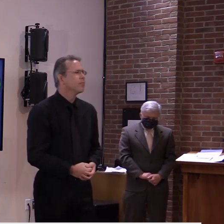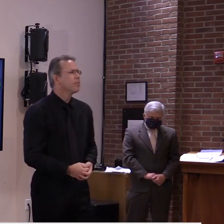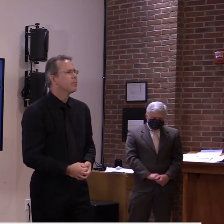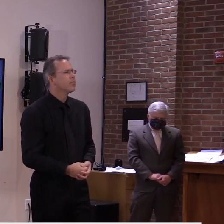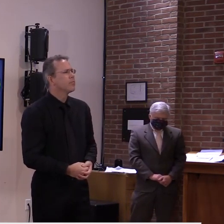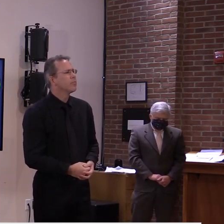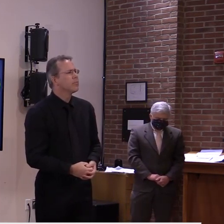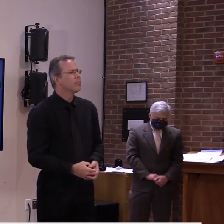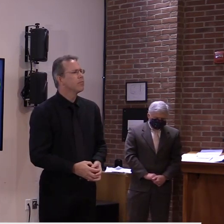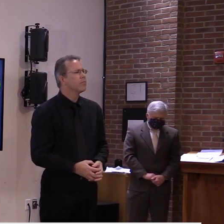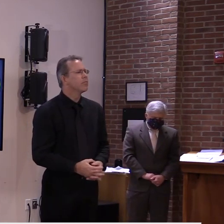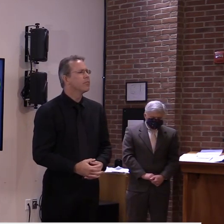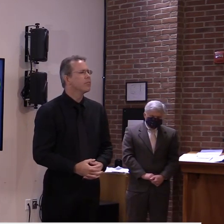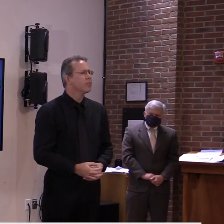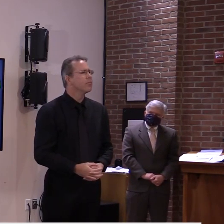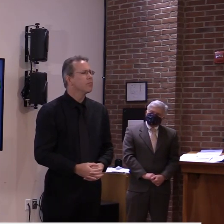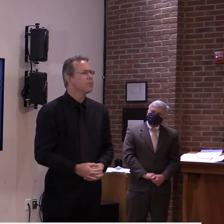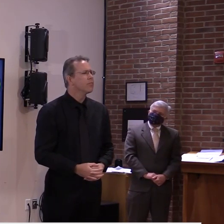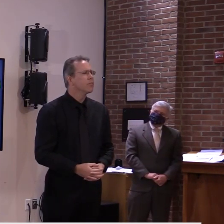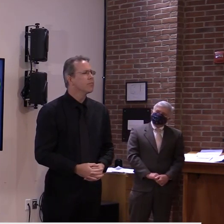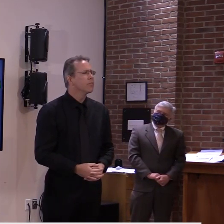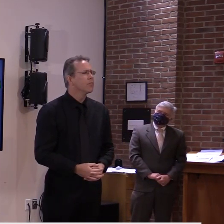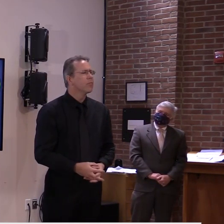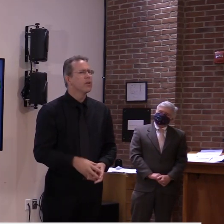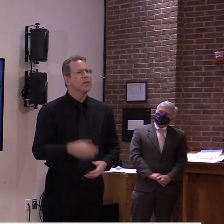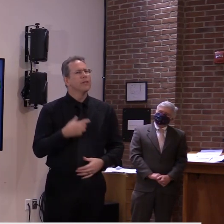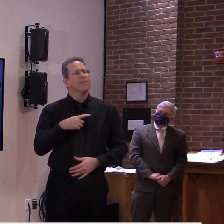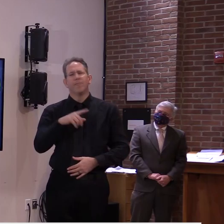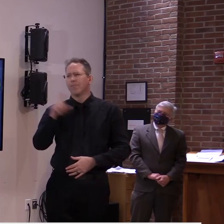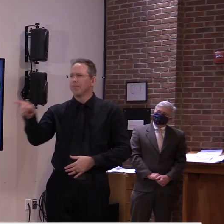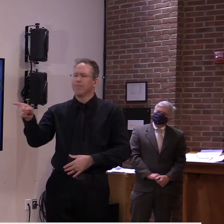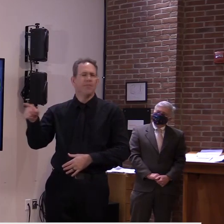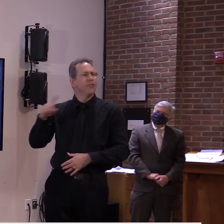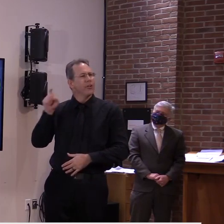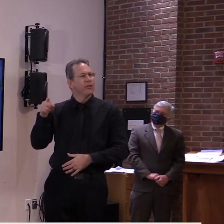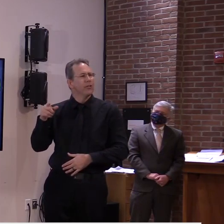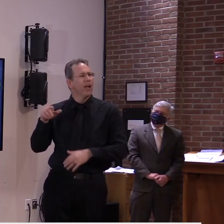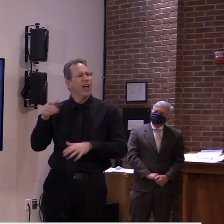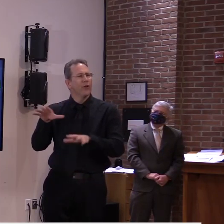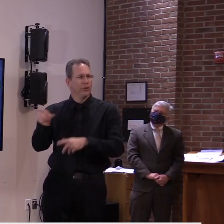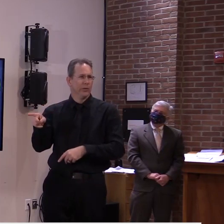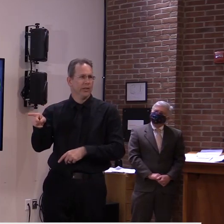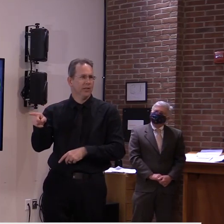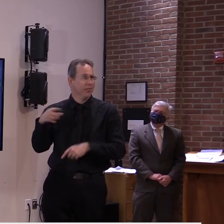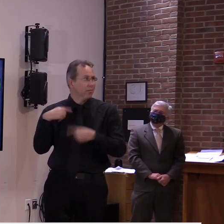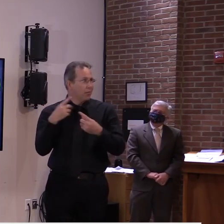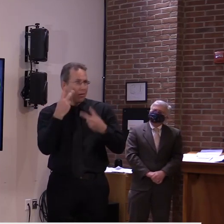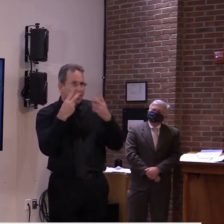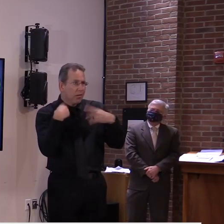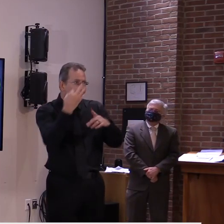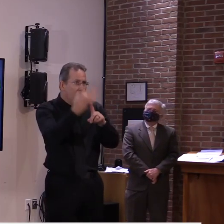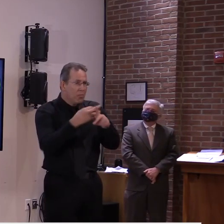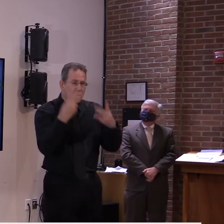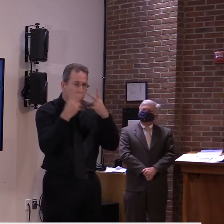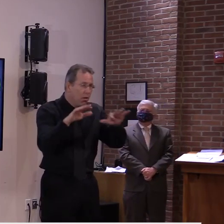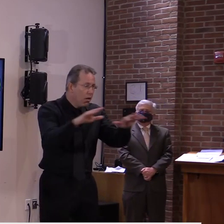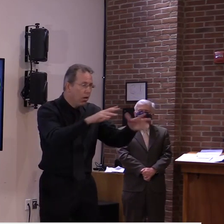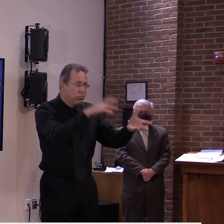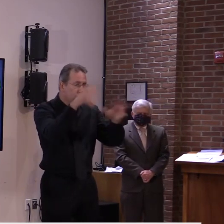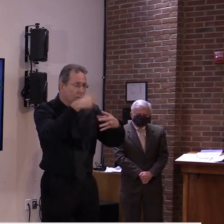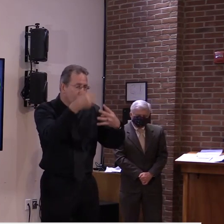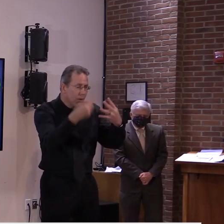now. You've worried a lot about how the rest of Vermont is managing, and you talked about the